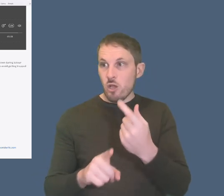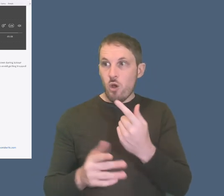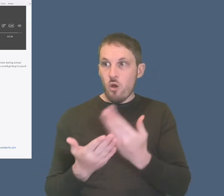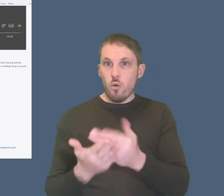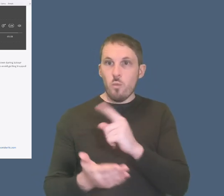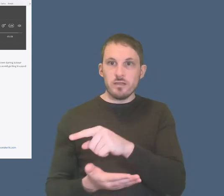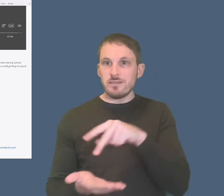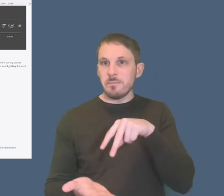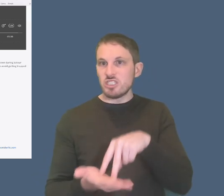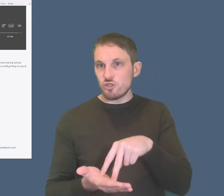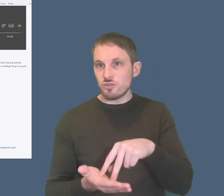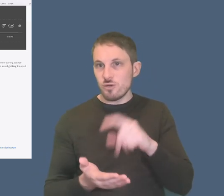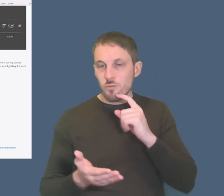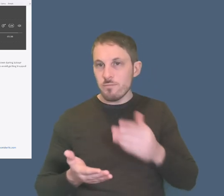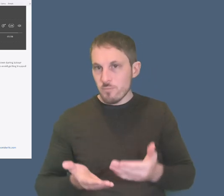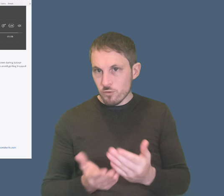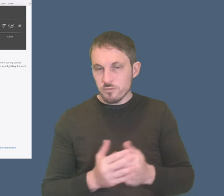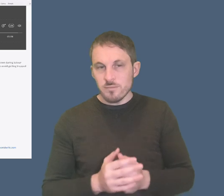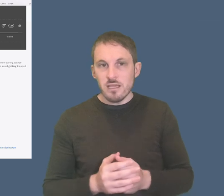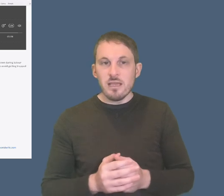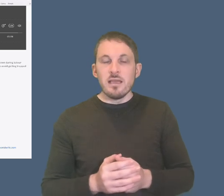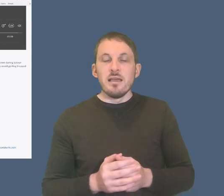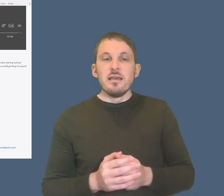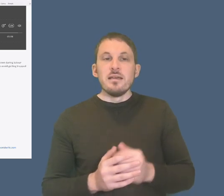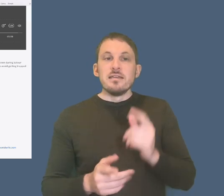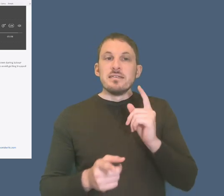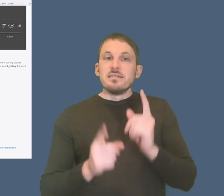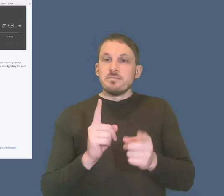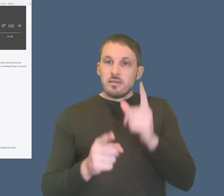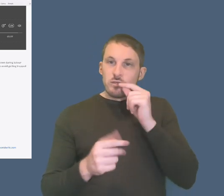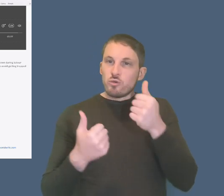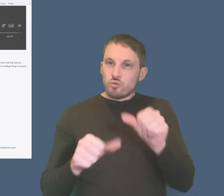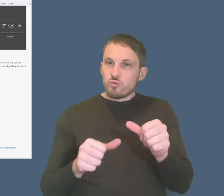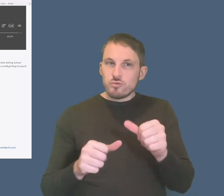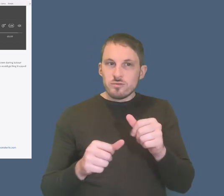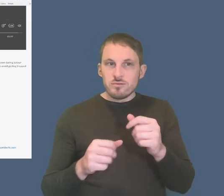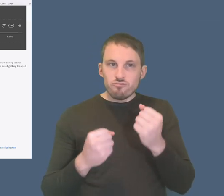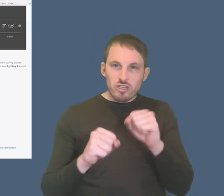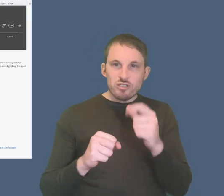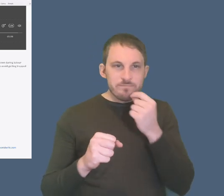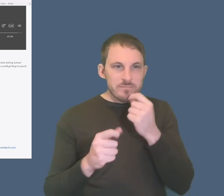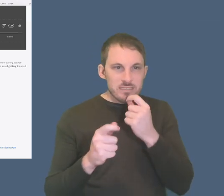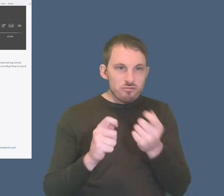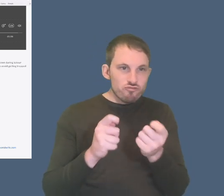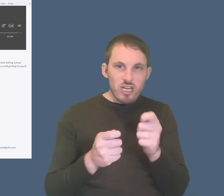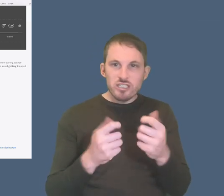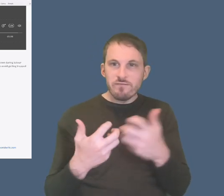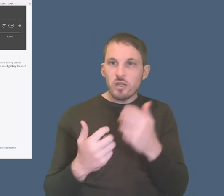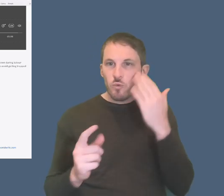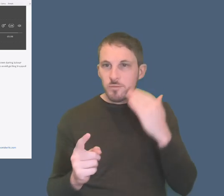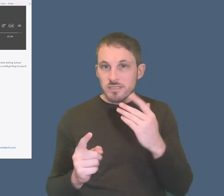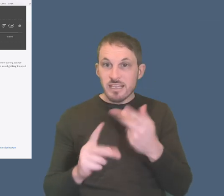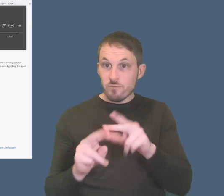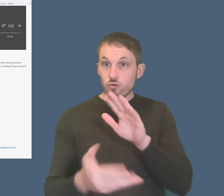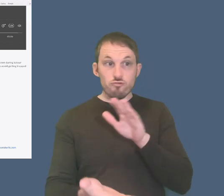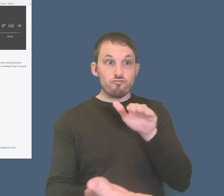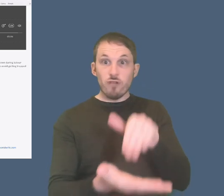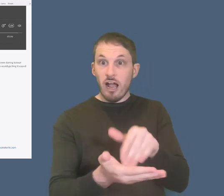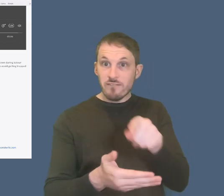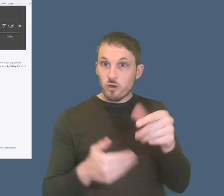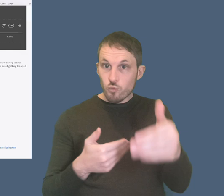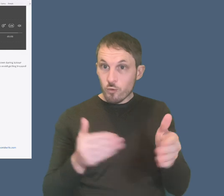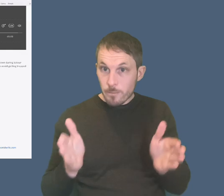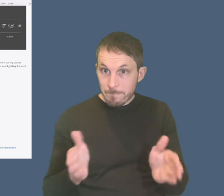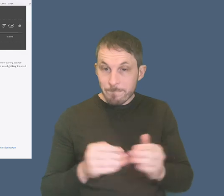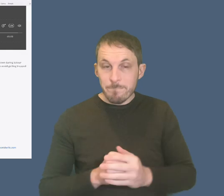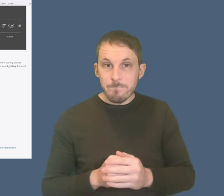give birth in can use this kind of strategy to change that for a woman. So when you arrive into this space,